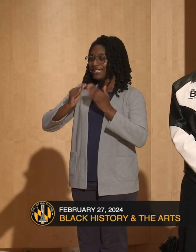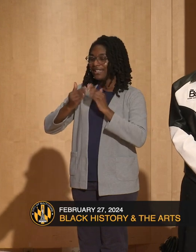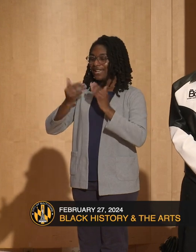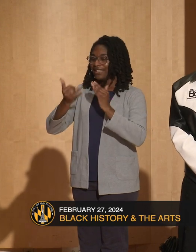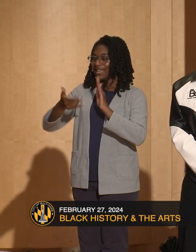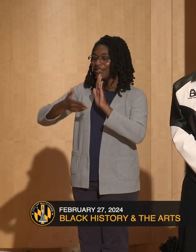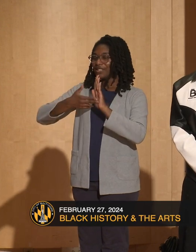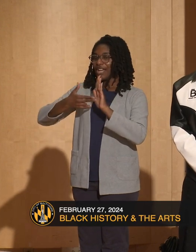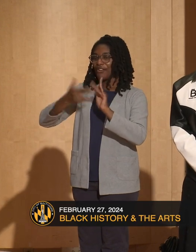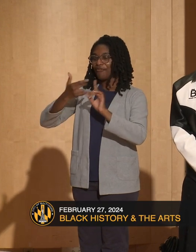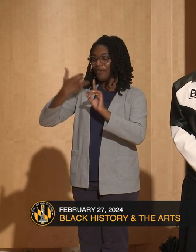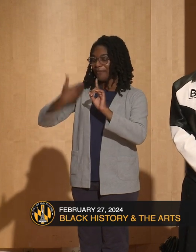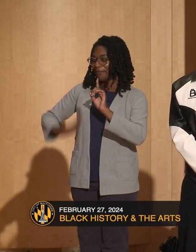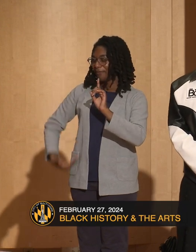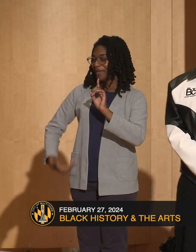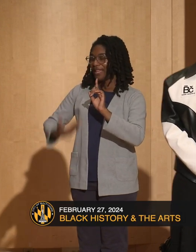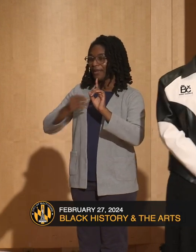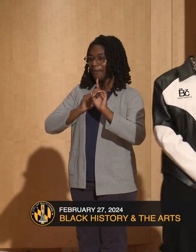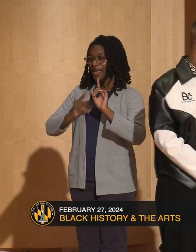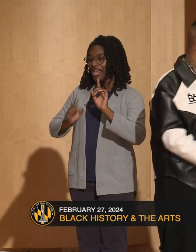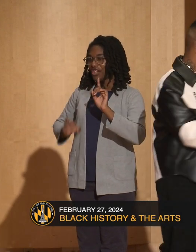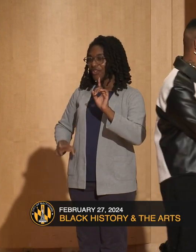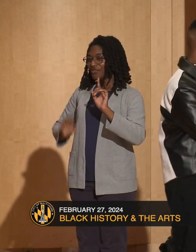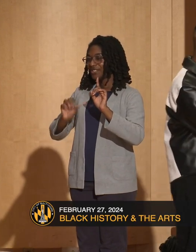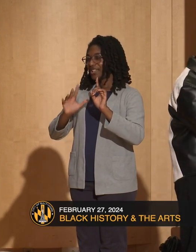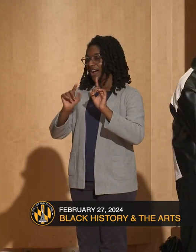by me, Mayor Brandon Scott. Congratulations.